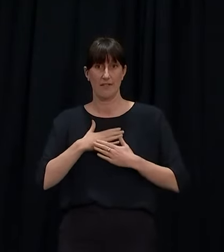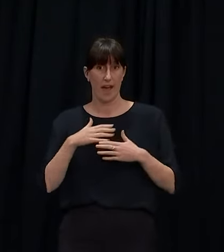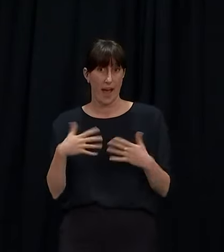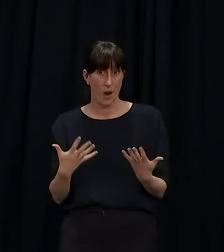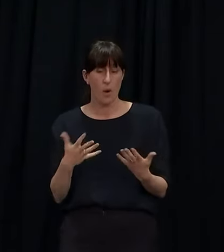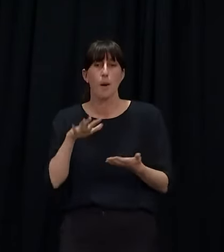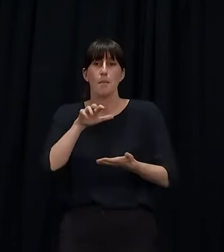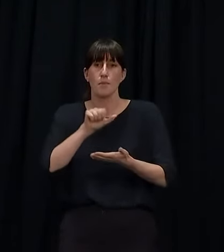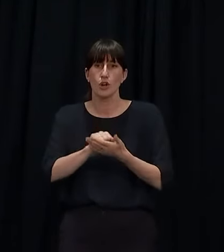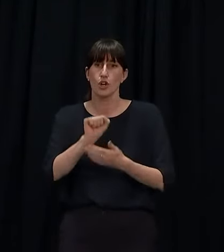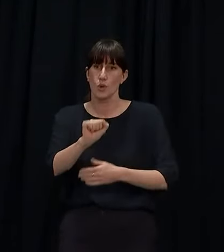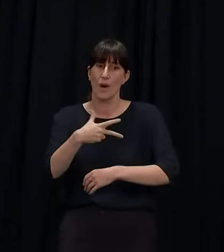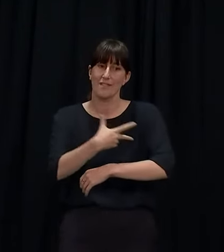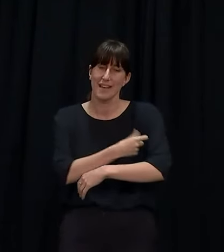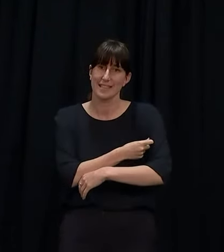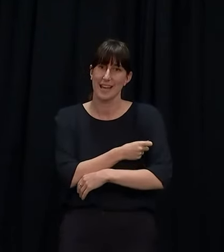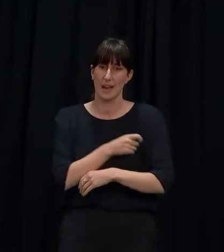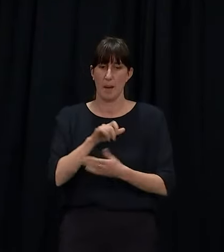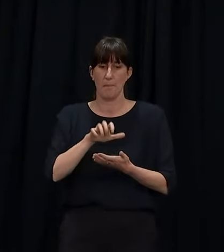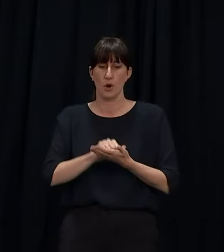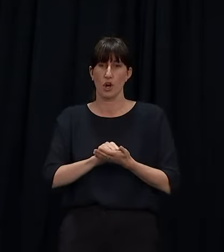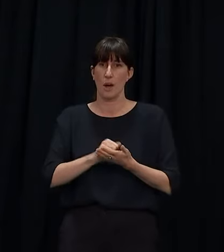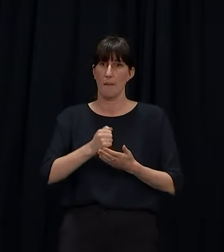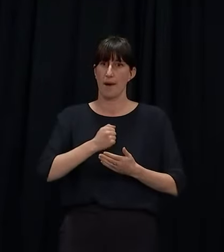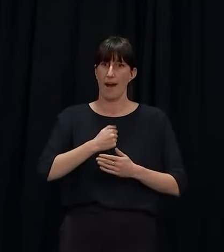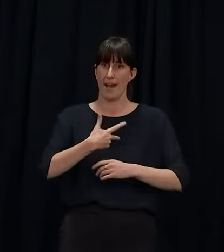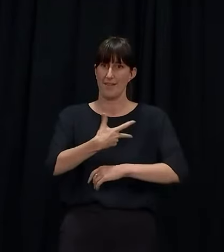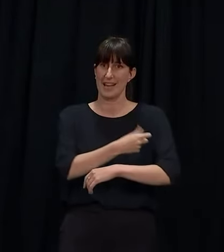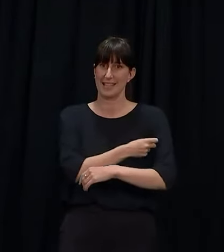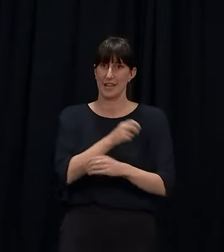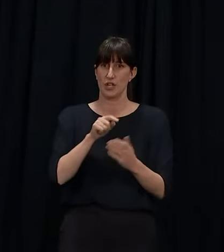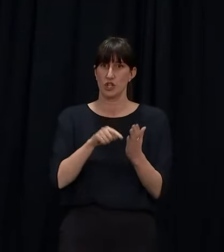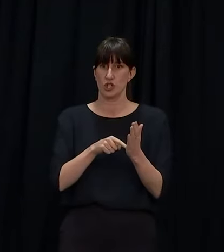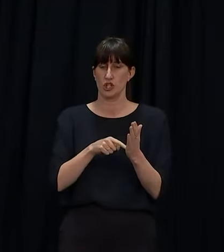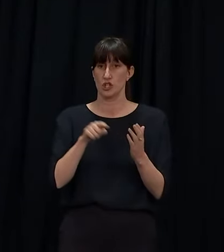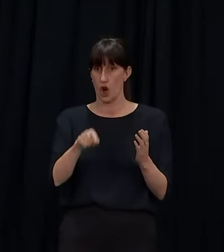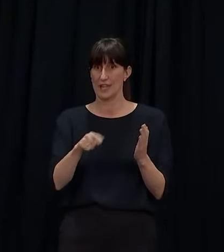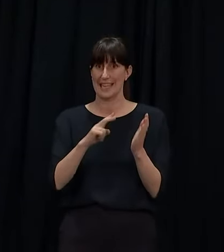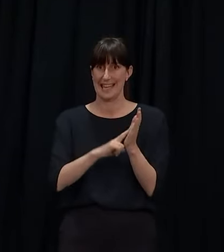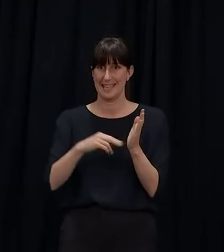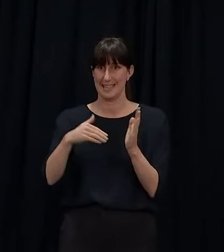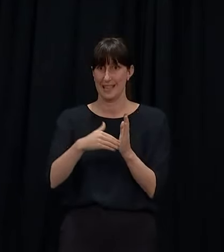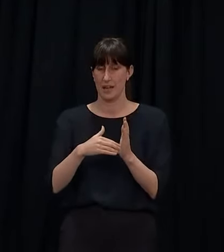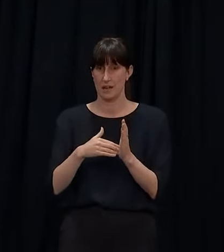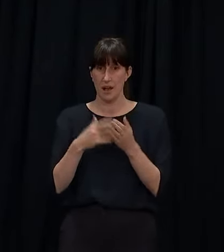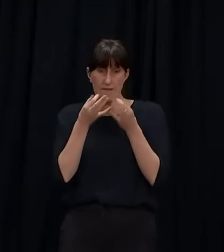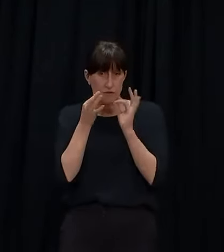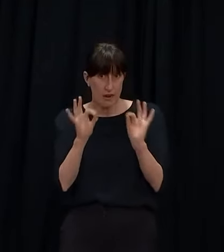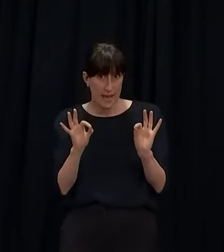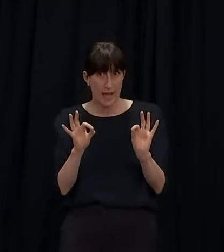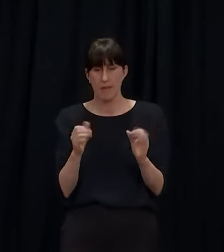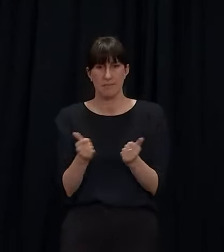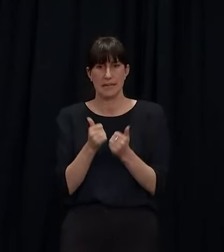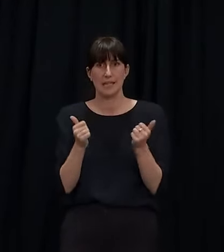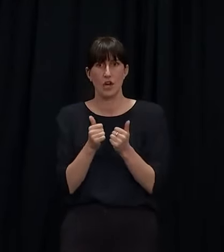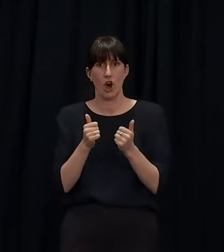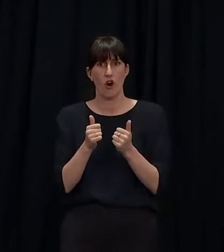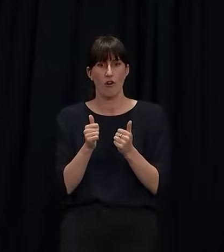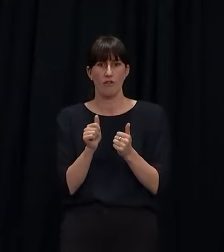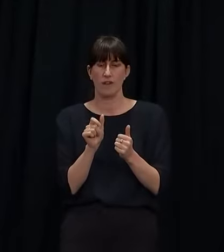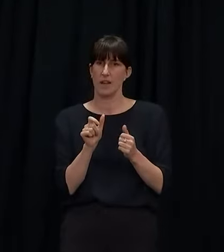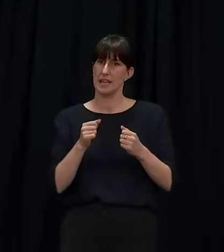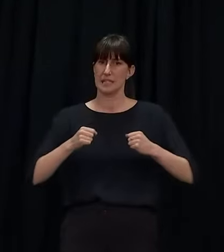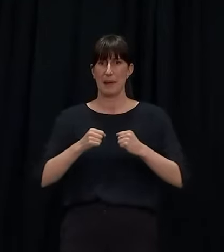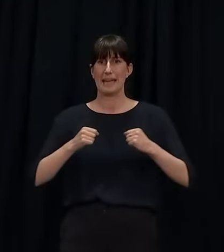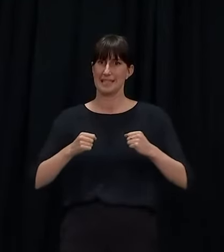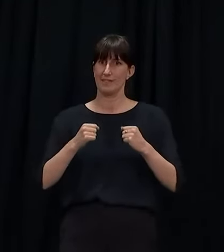bookmyvaccine.nz and make your appointment now. It's free and there are slots available. I'm now going to hand over to the Director of